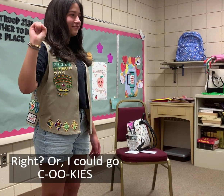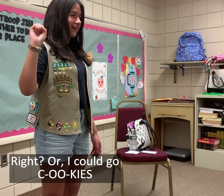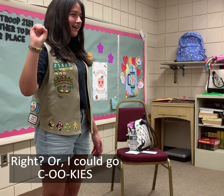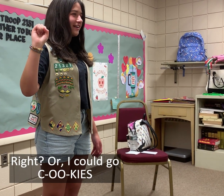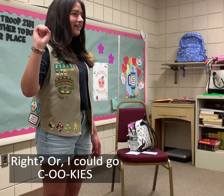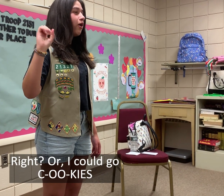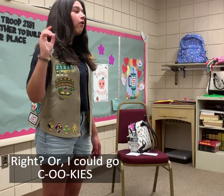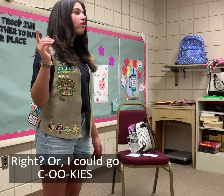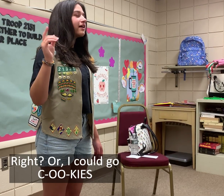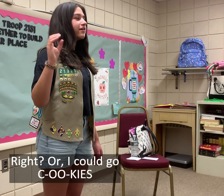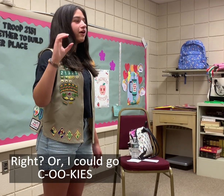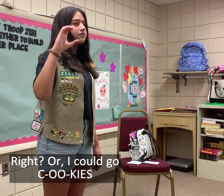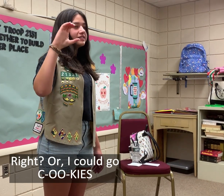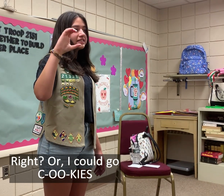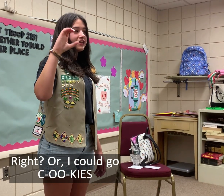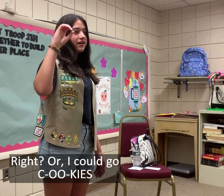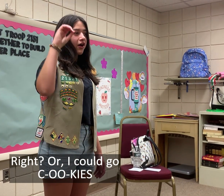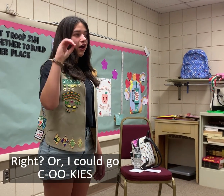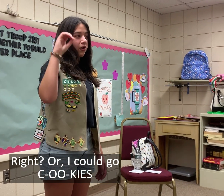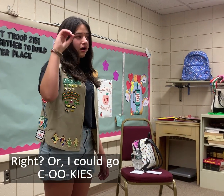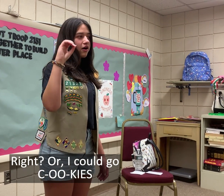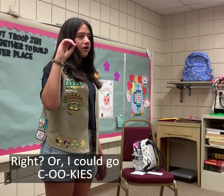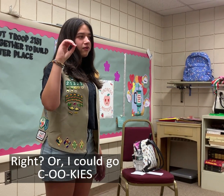right? Or I could go COOKIES.